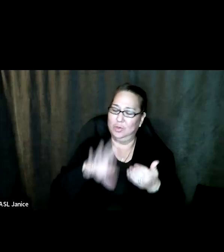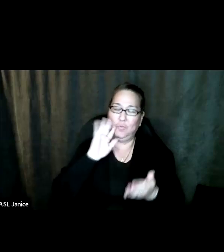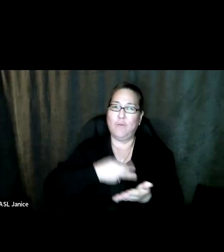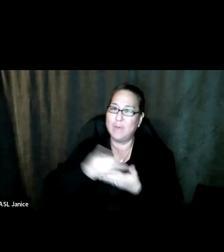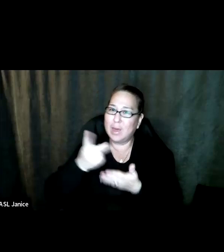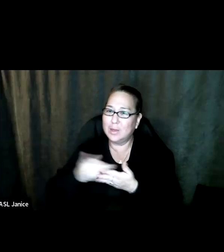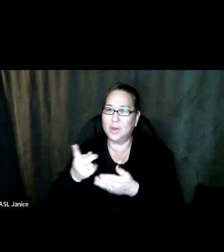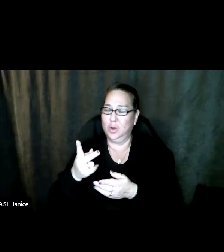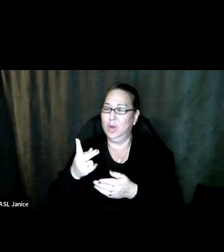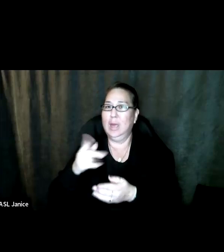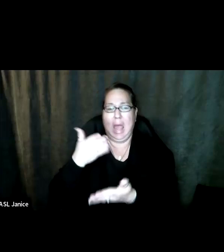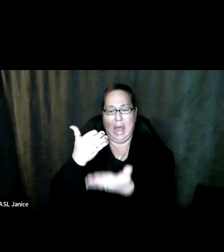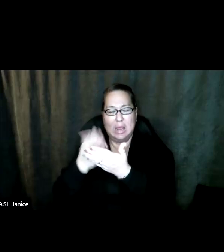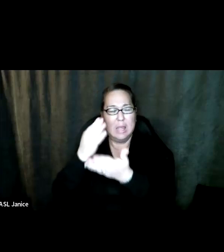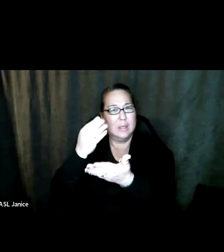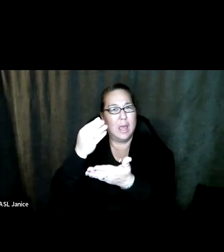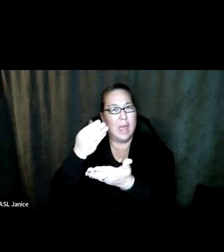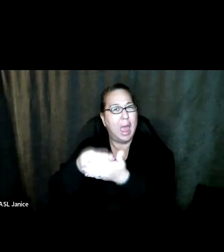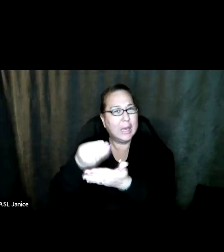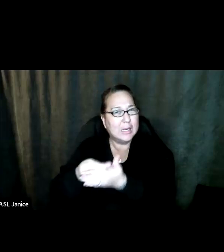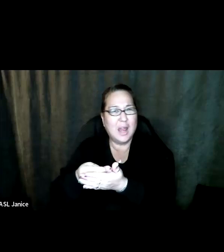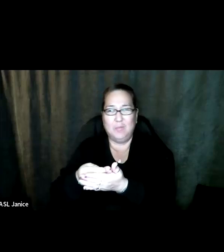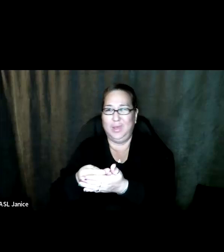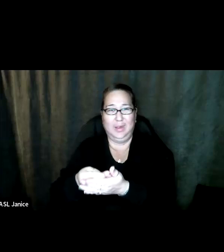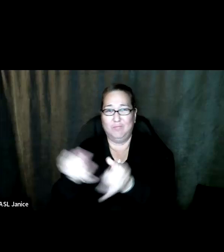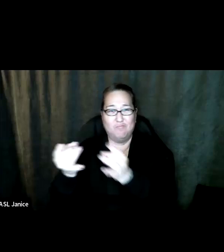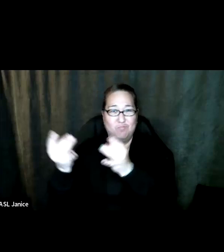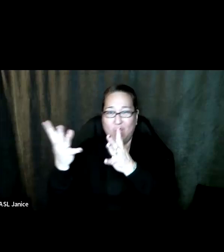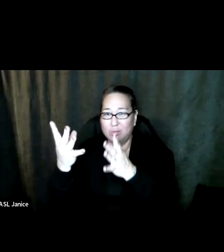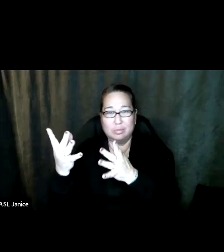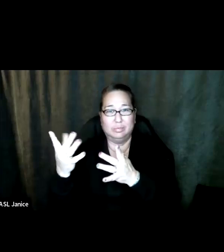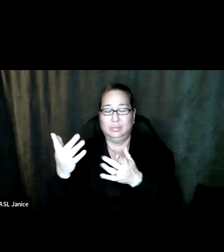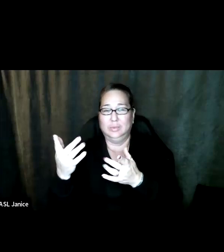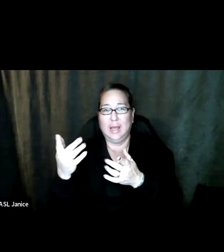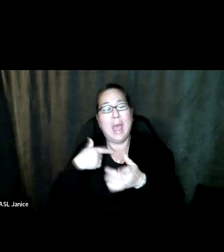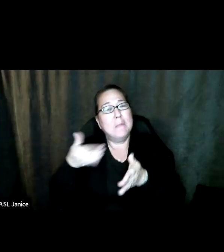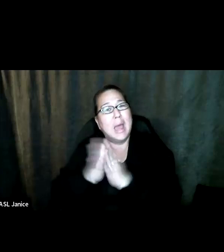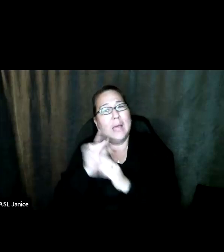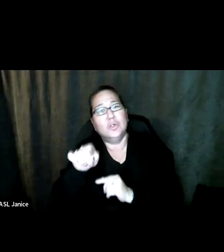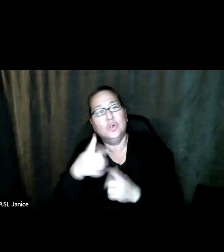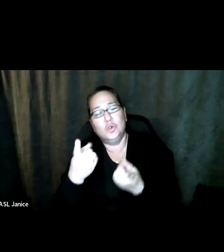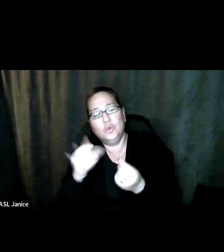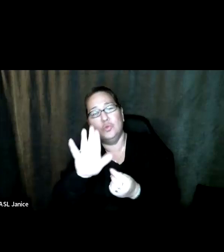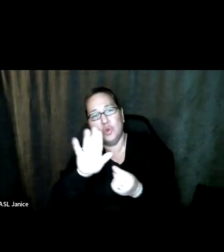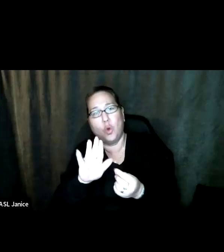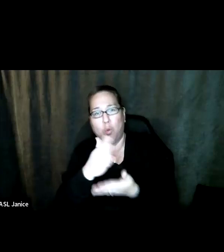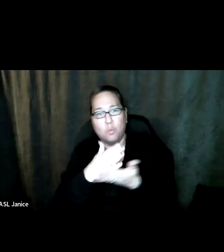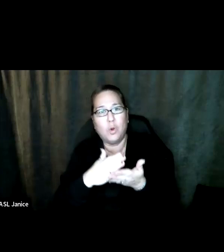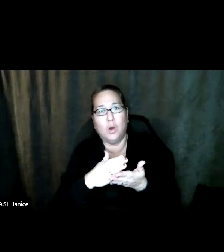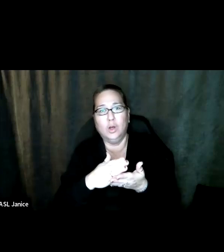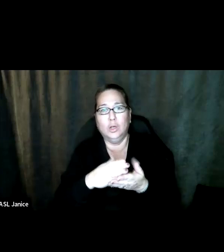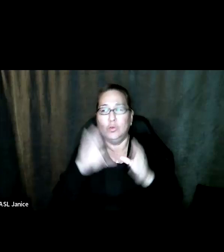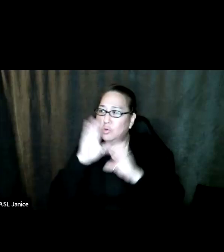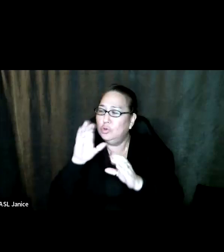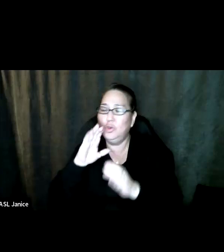injustices baked into our education system. I'm here to ask you to do your part to find the funding for inclusion done